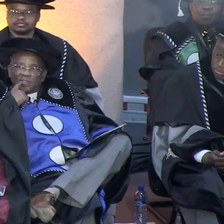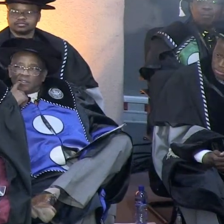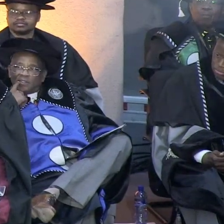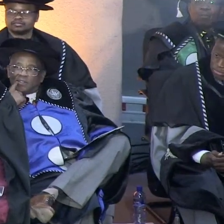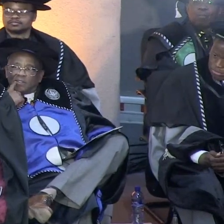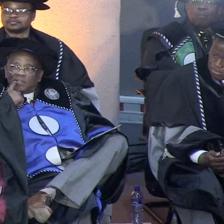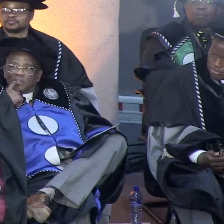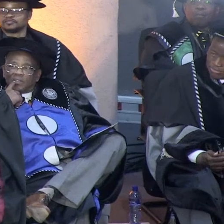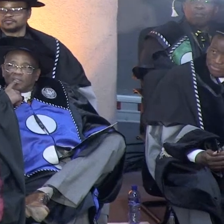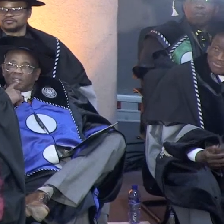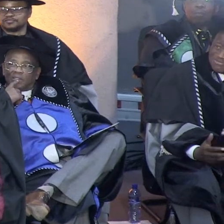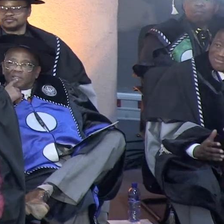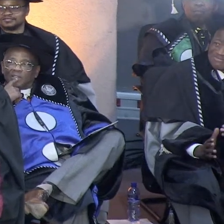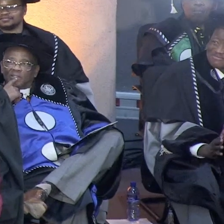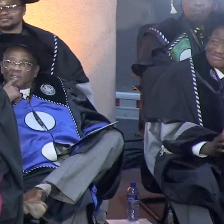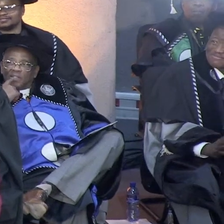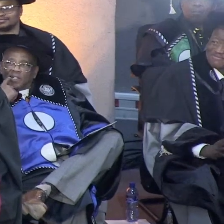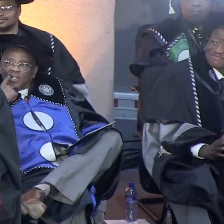university.